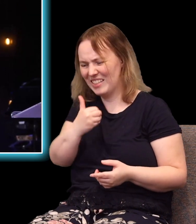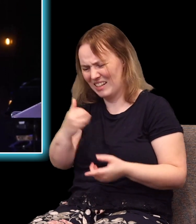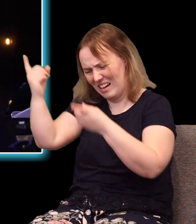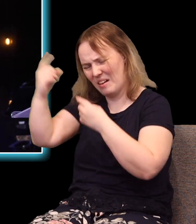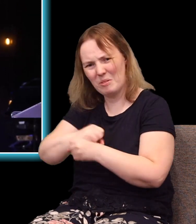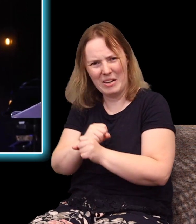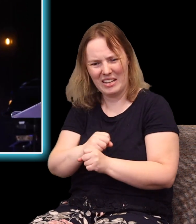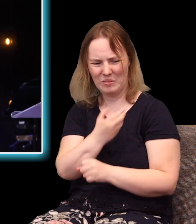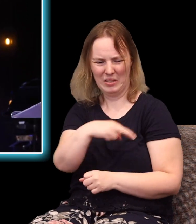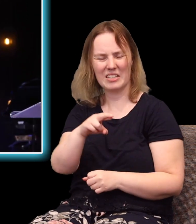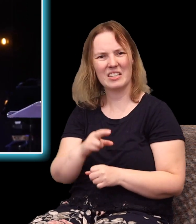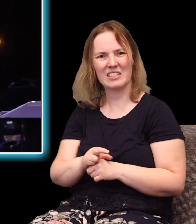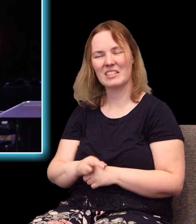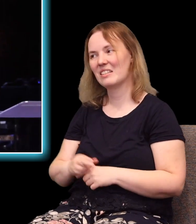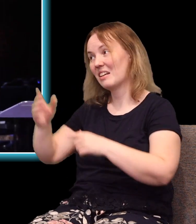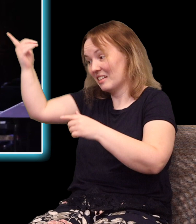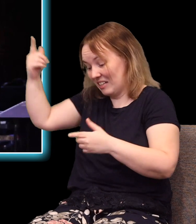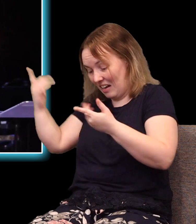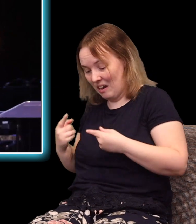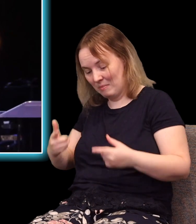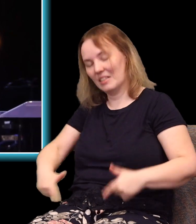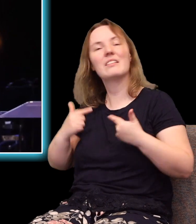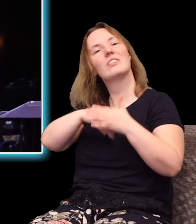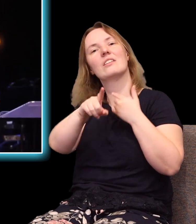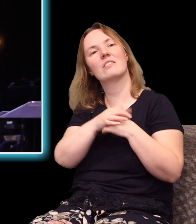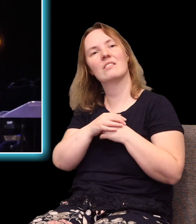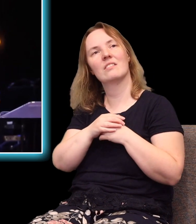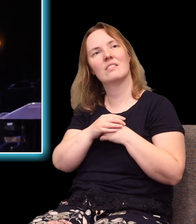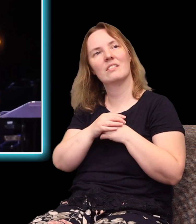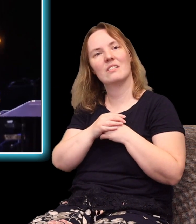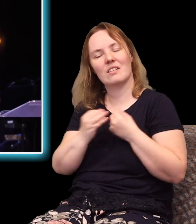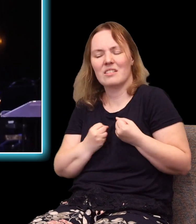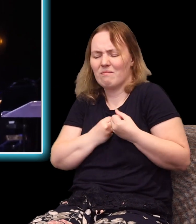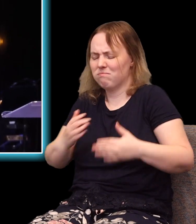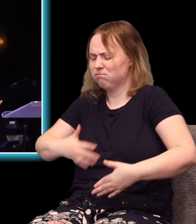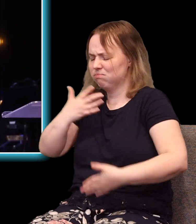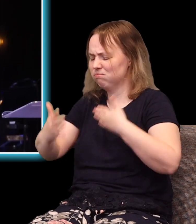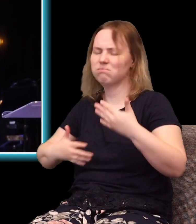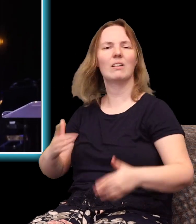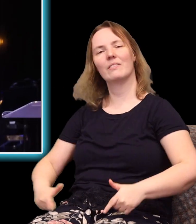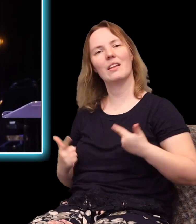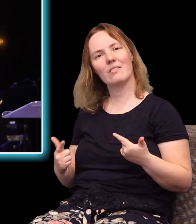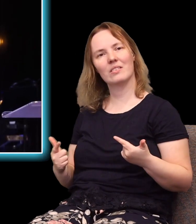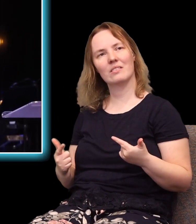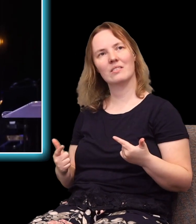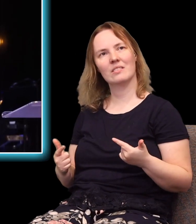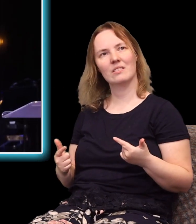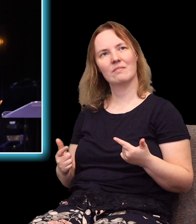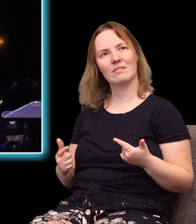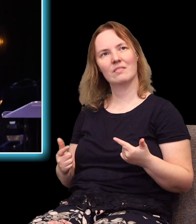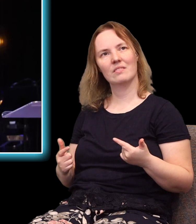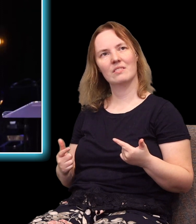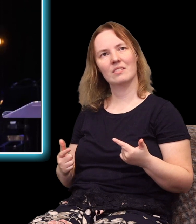haven't come to make you religious. I've come to live in you. I've come to be a fountain in you of life and joy so that you can actually see